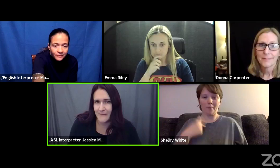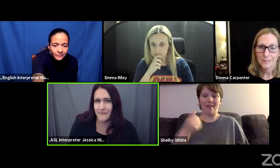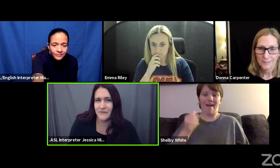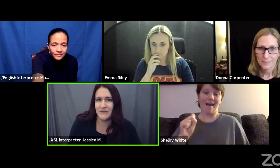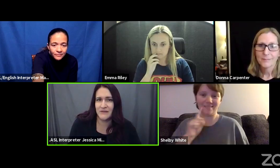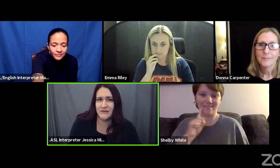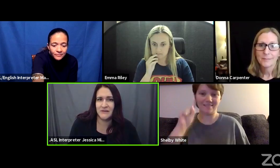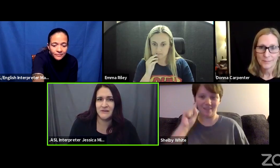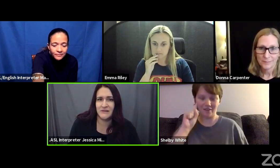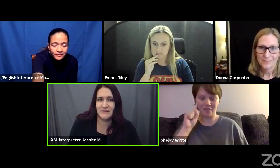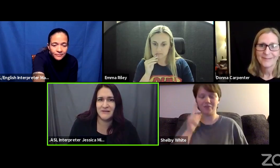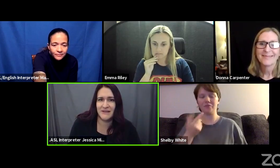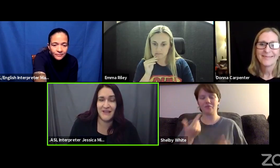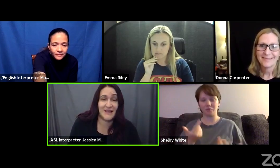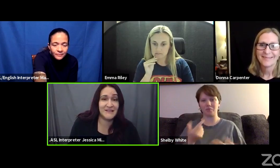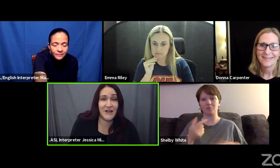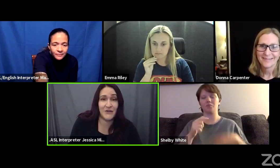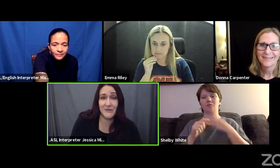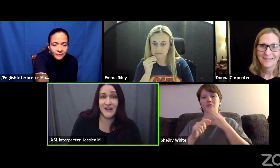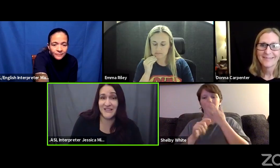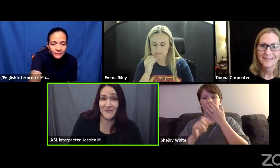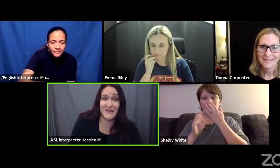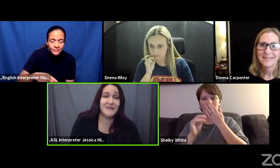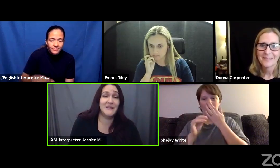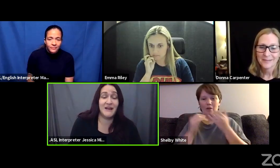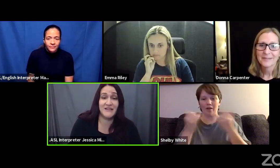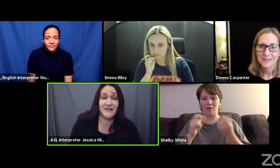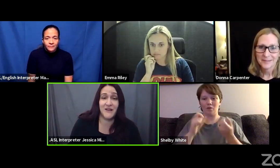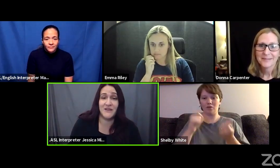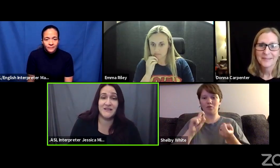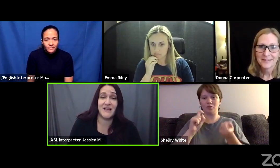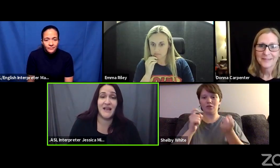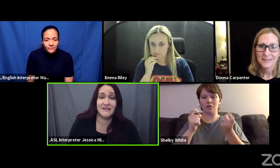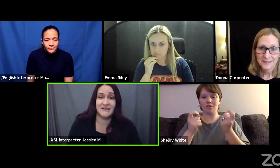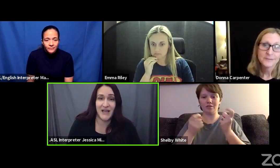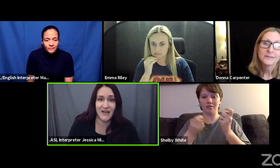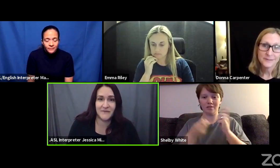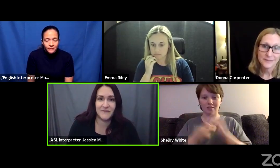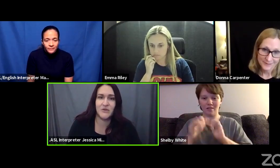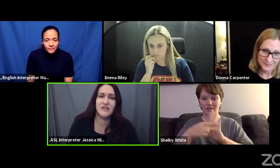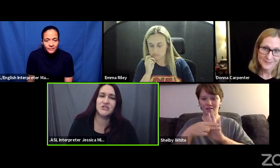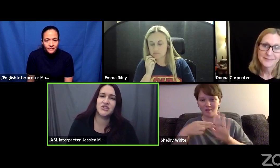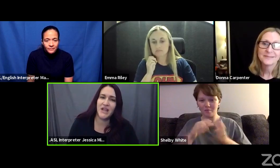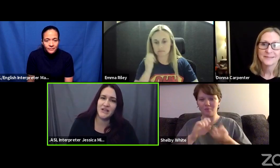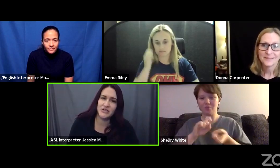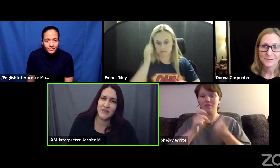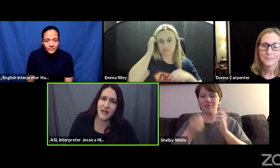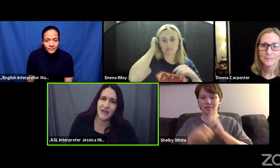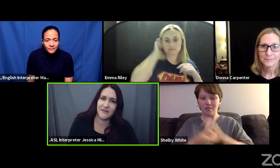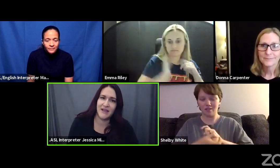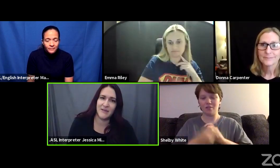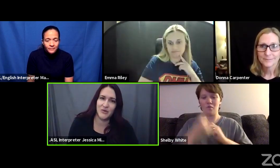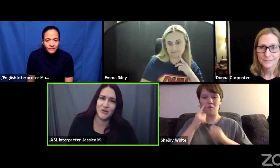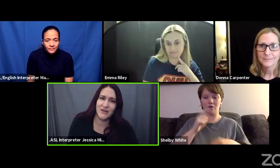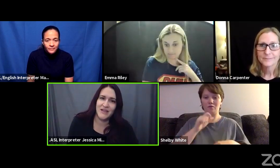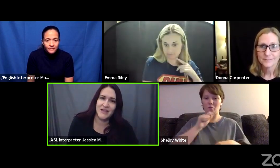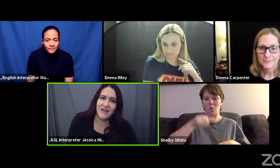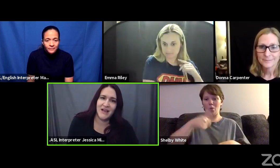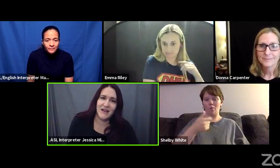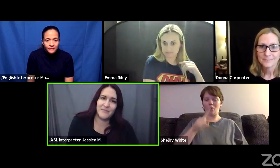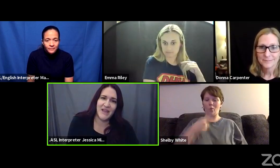deaf. And that's how they would identify me as deaf. So to change that